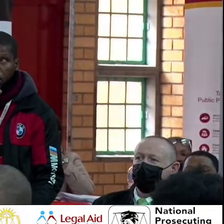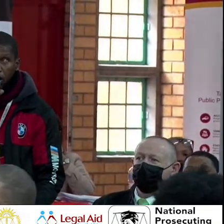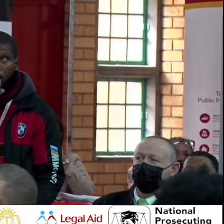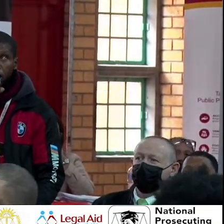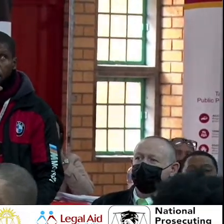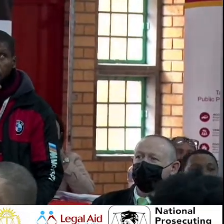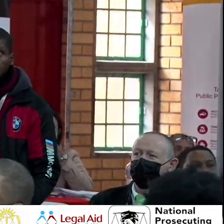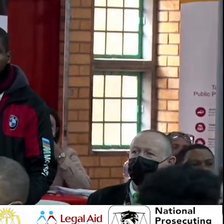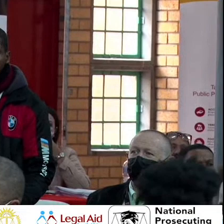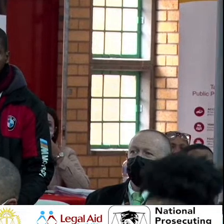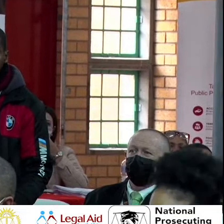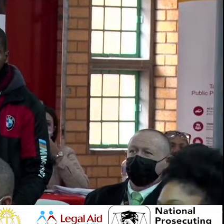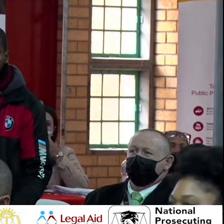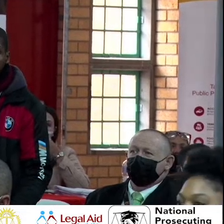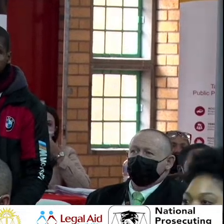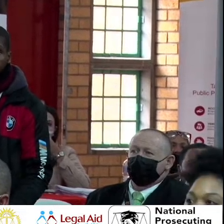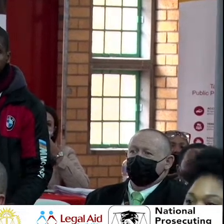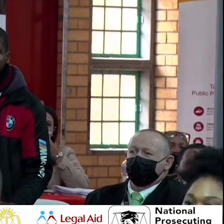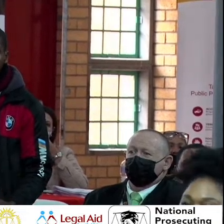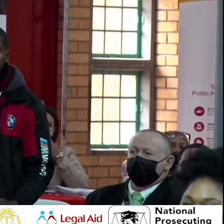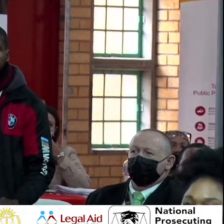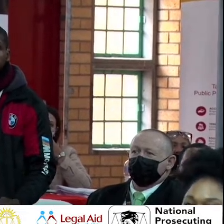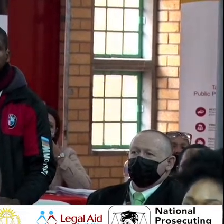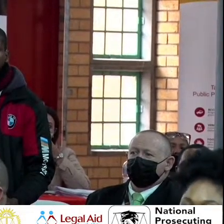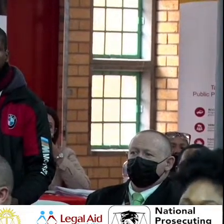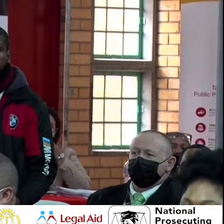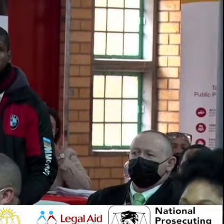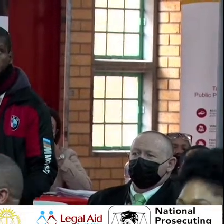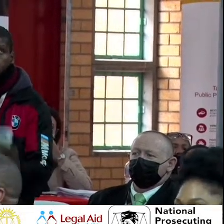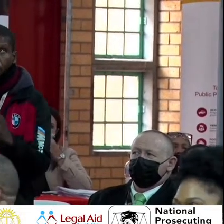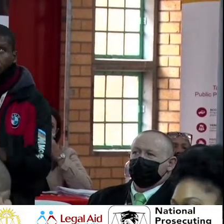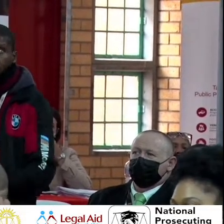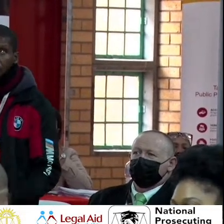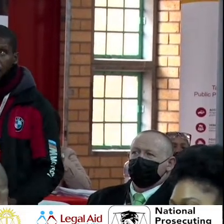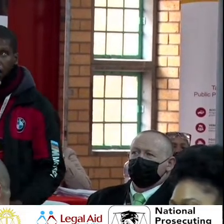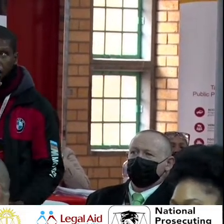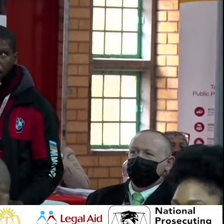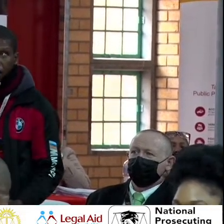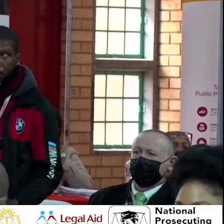Makwengwe. I'm a resident here in Delft. In fact,